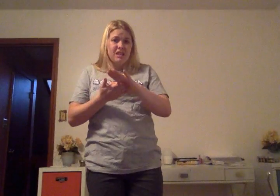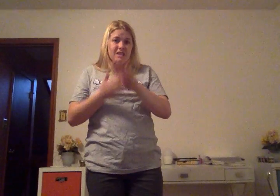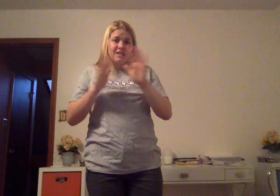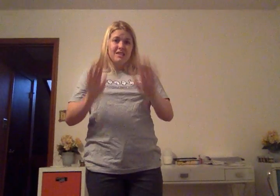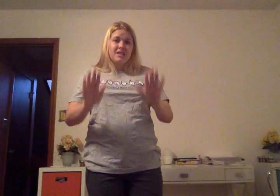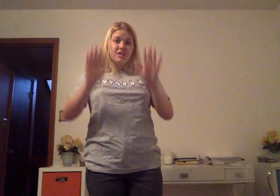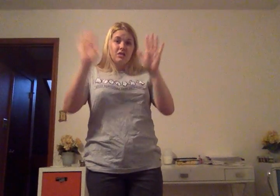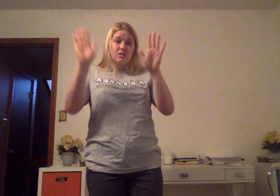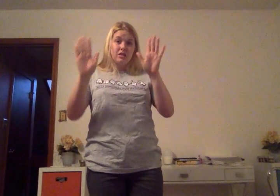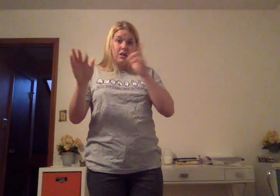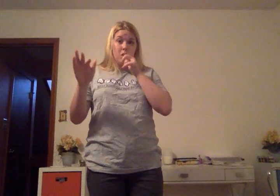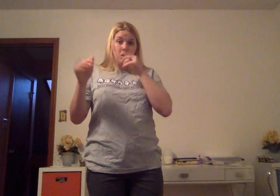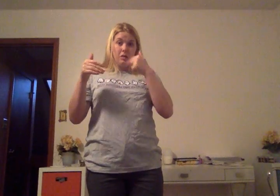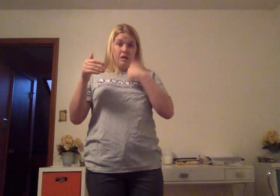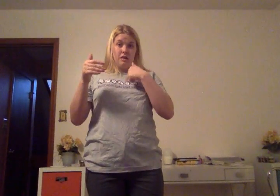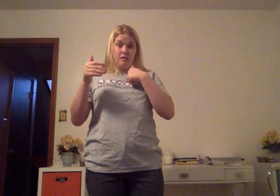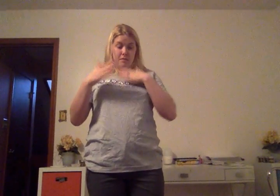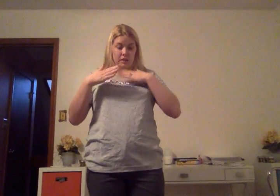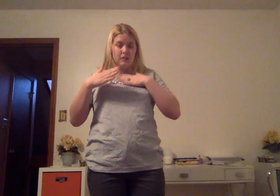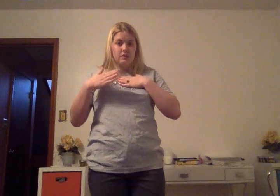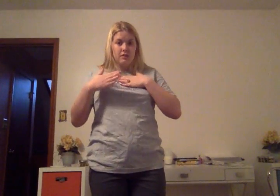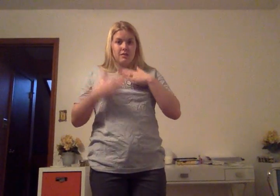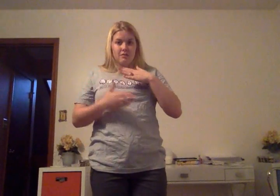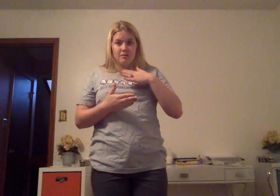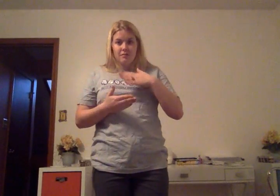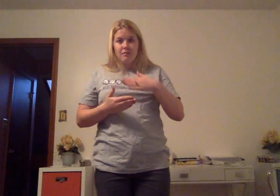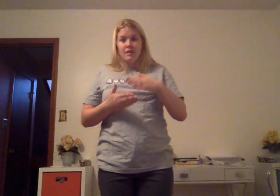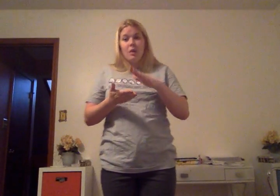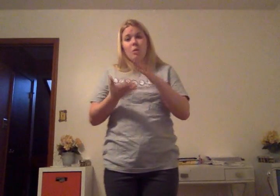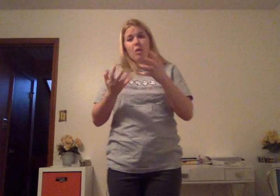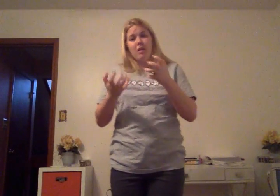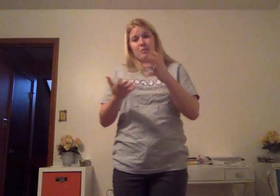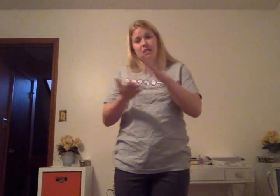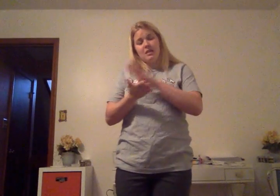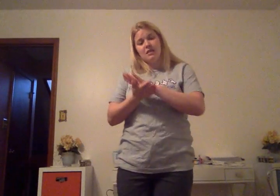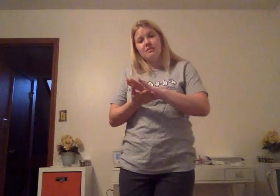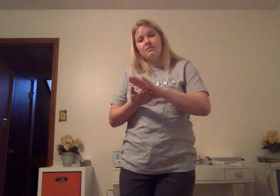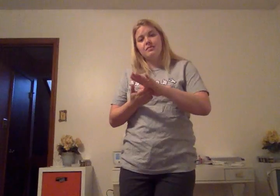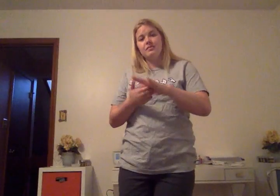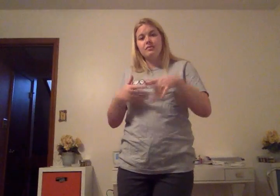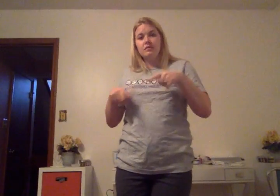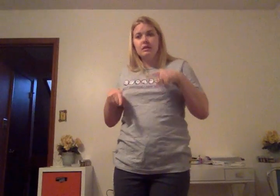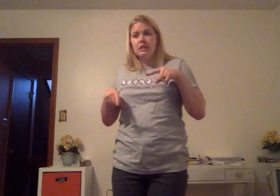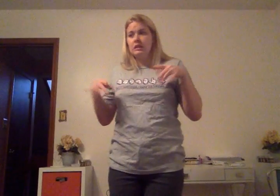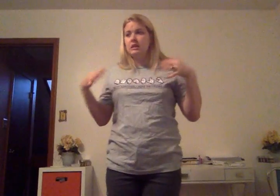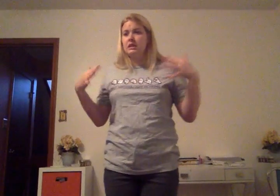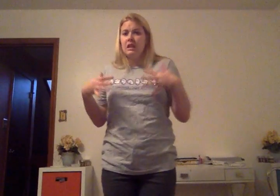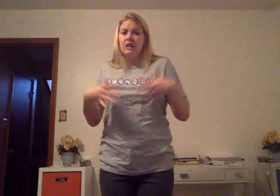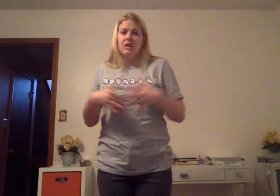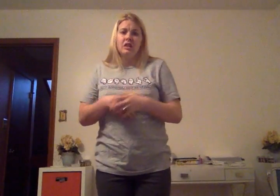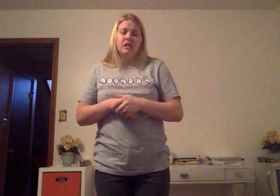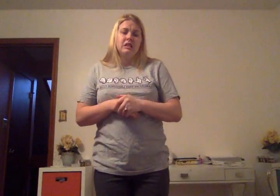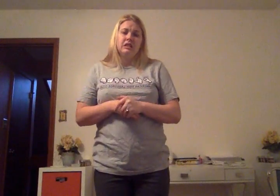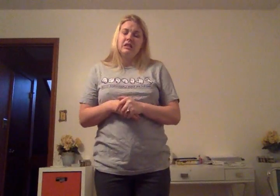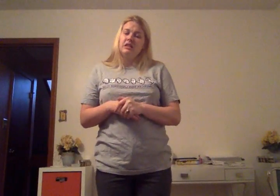who I am deep down. But it just seemed pointless. That anxiety and the panic and some of those parts